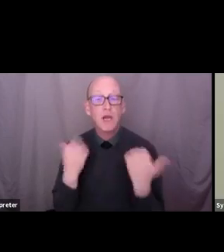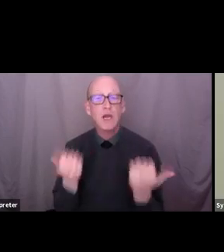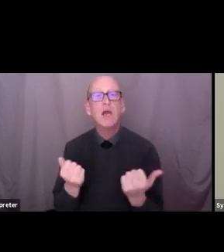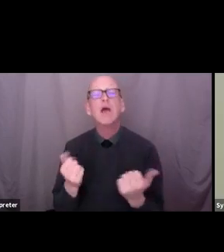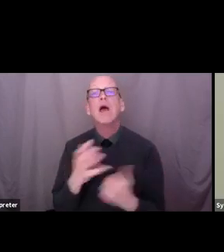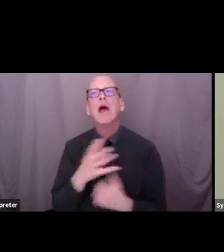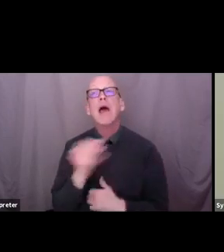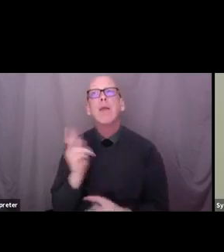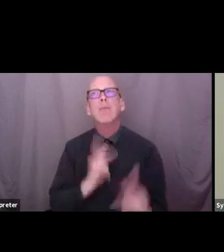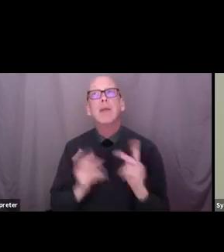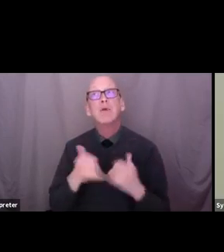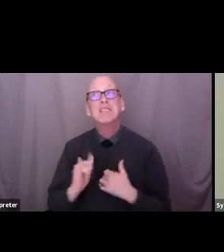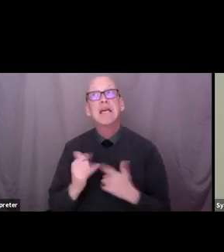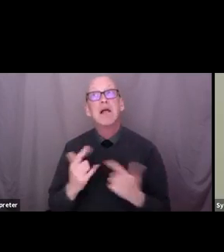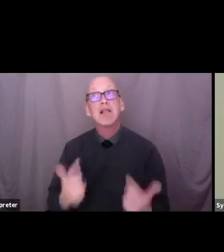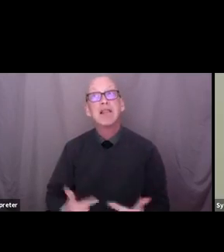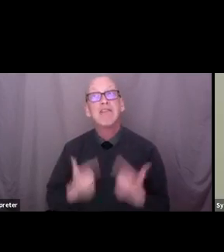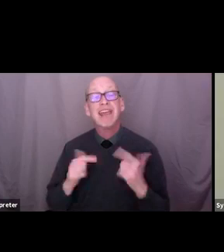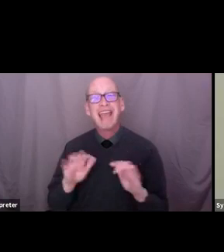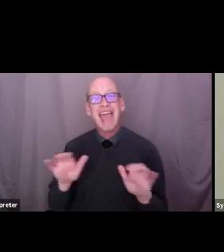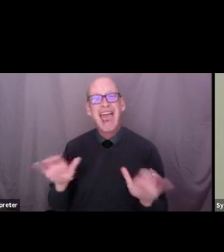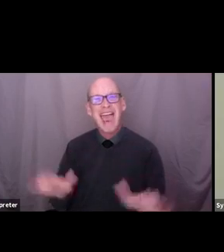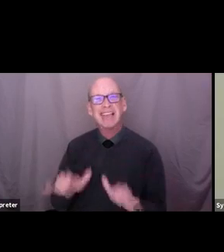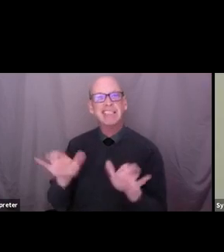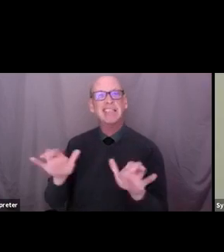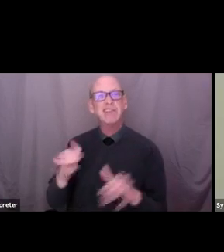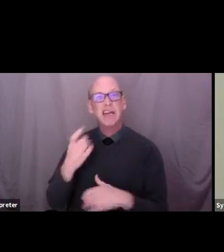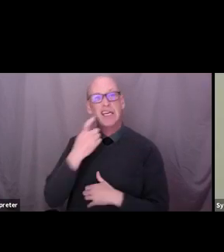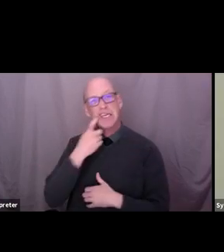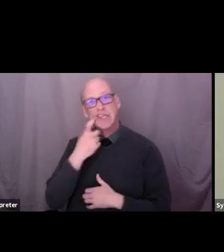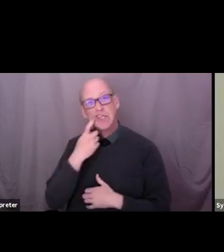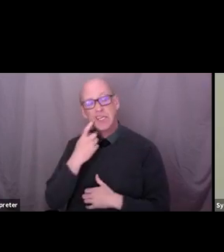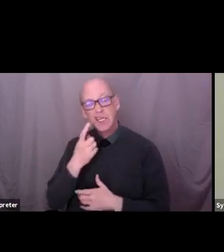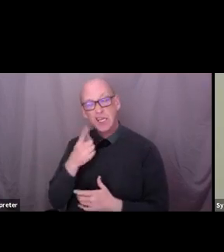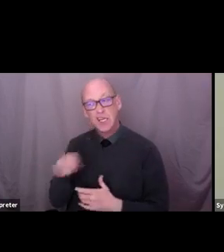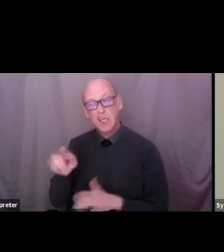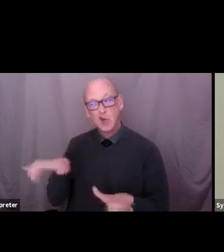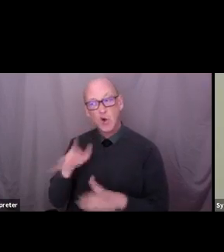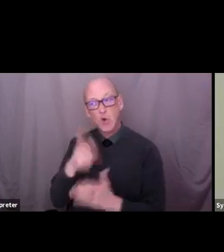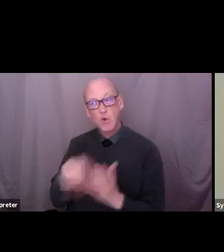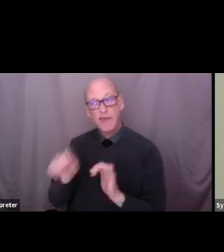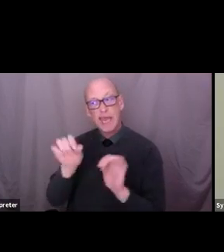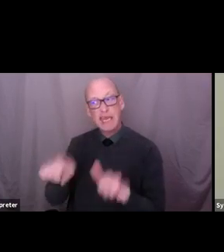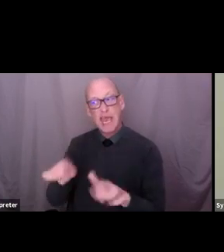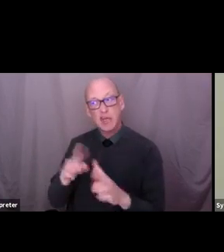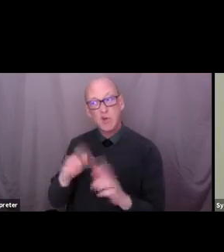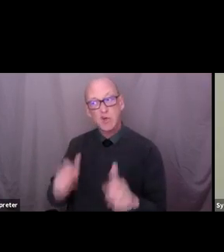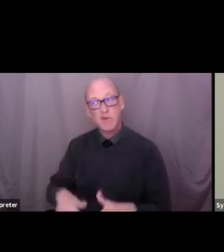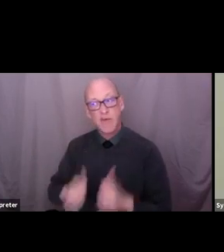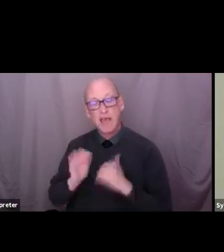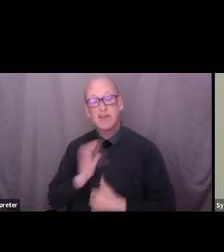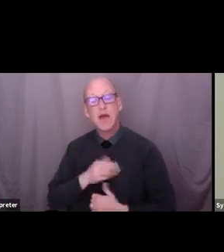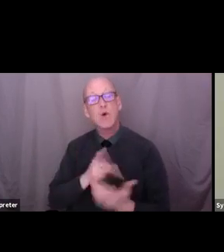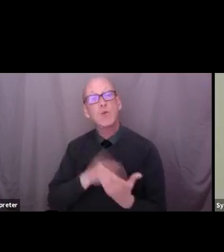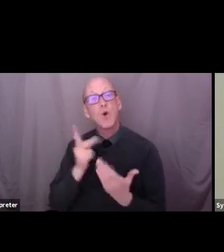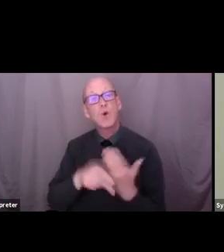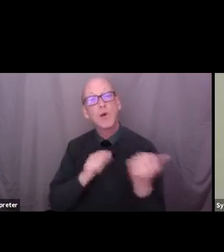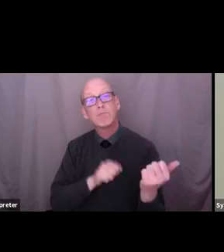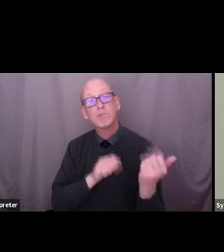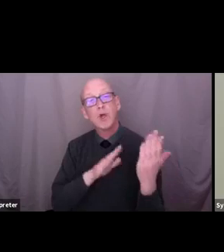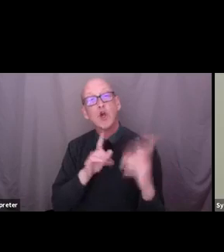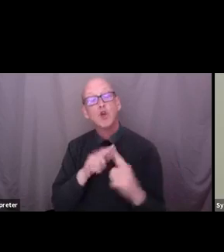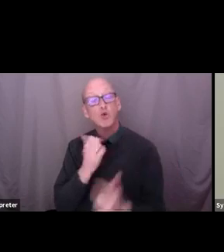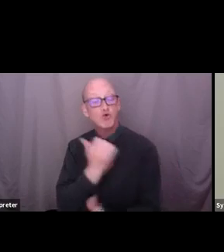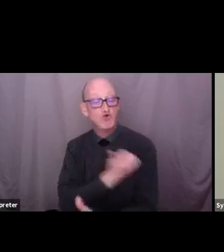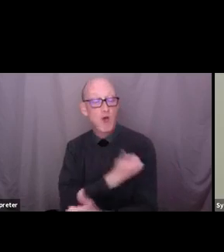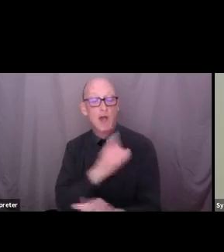still, living in their active addiction and just doing the best that they can to survive. Our program takes a pretty pragmatic approach to drug and alcohol use.